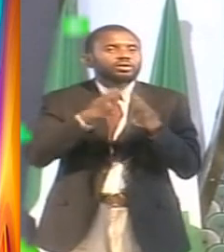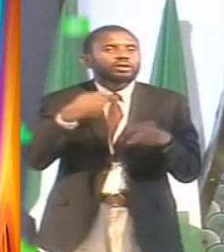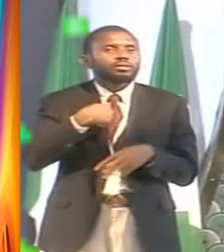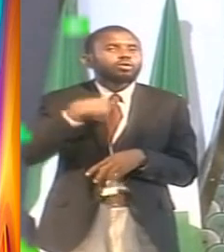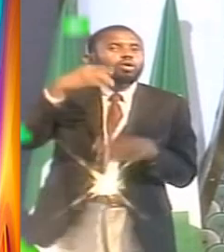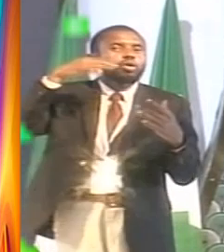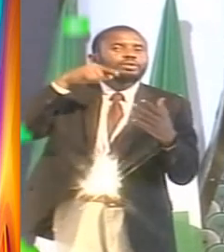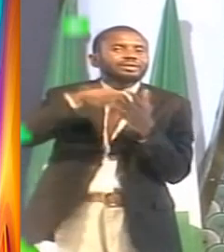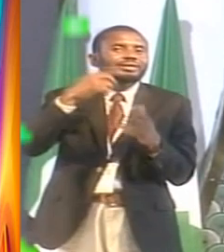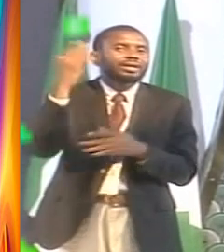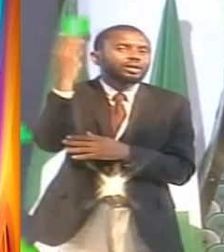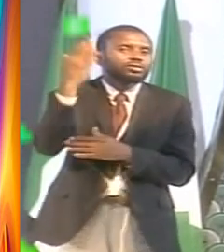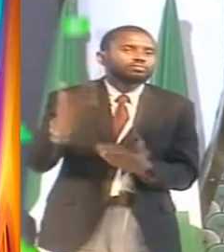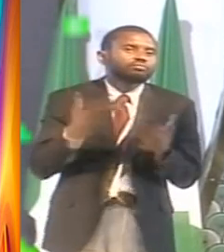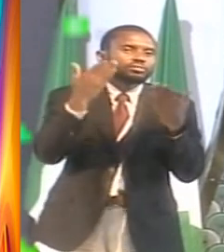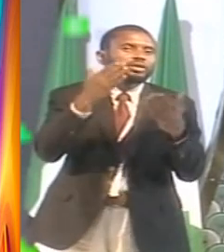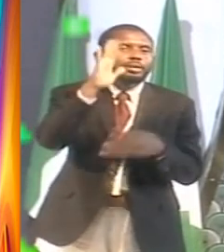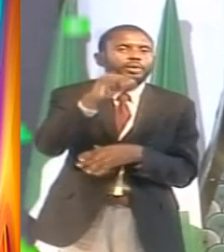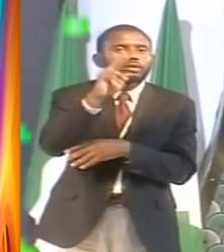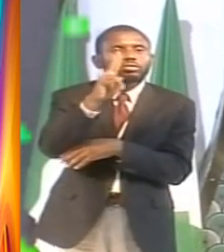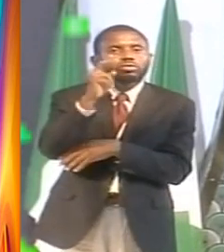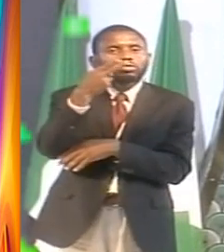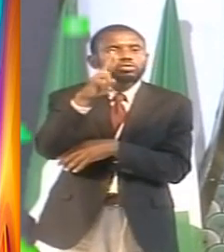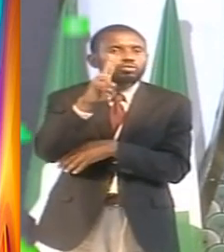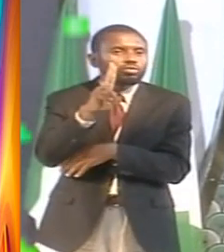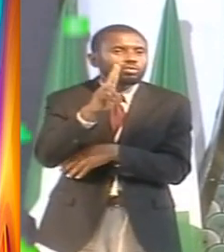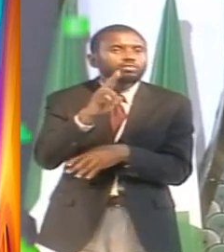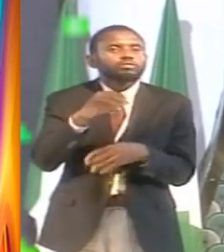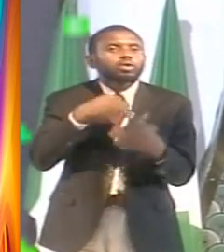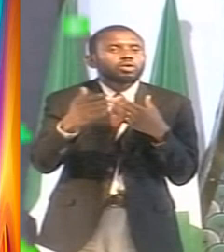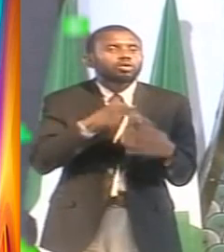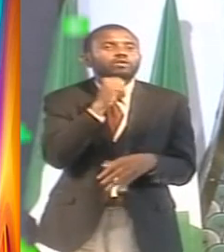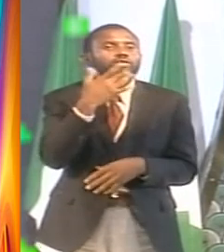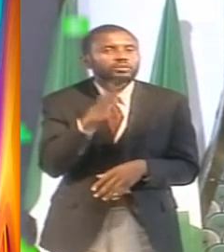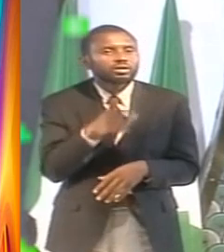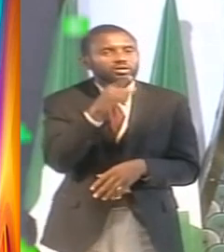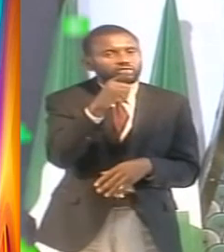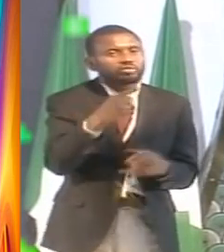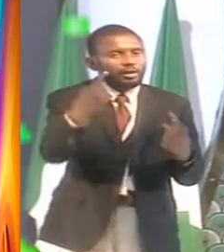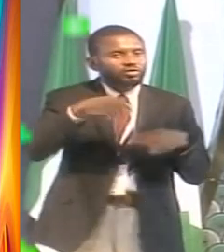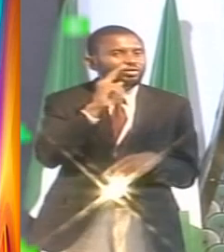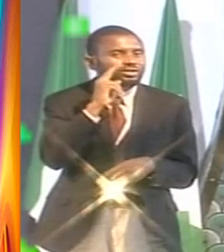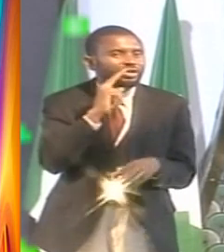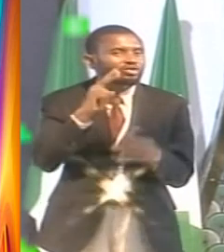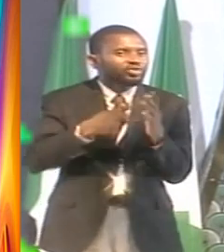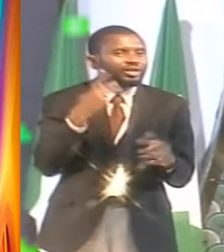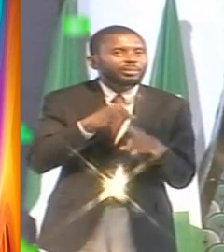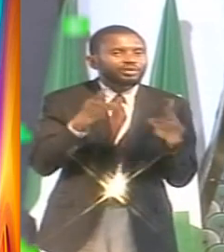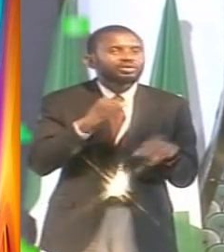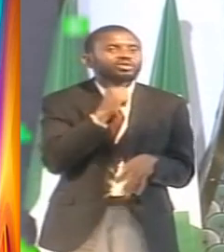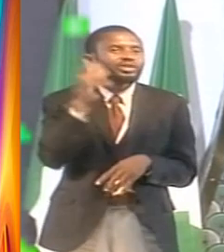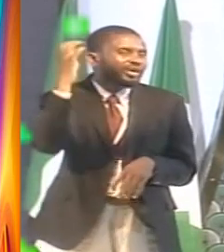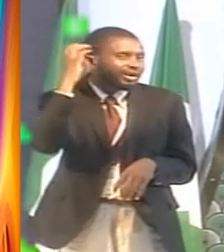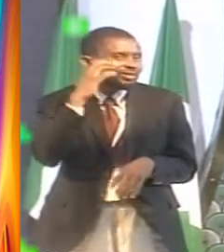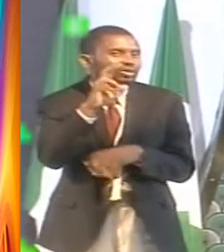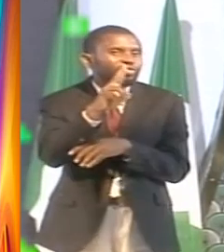this lecture that has been delivered by Uhuru Kenyatta, although unfortunately, sir, you've been in Nigeria twice, but we are not yet Uhuru. We are